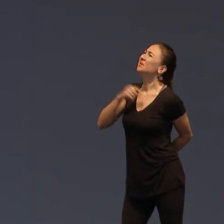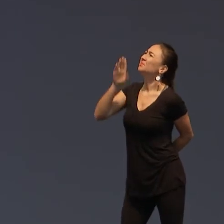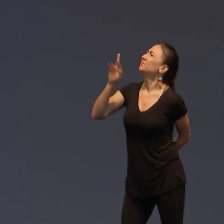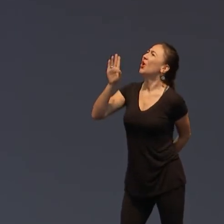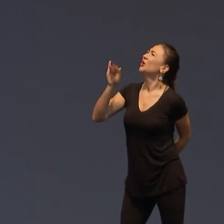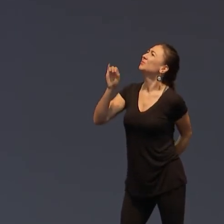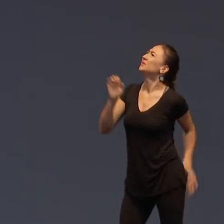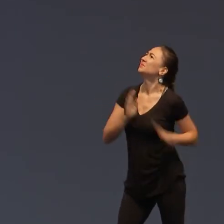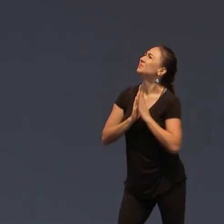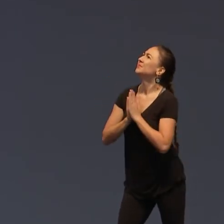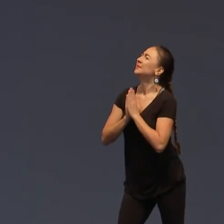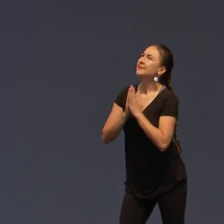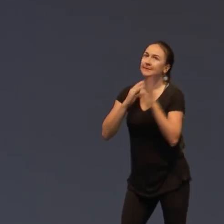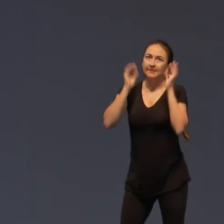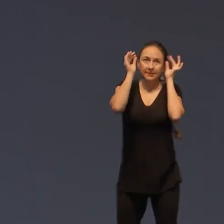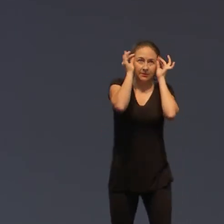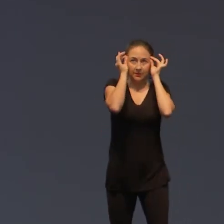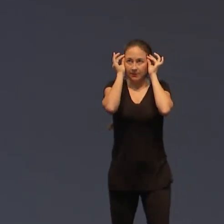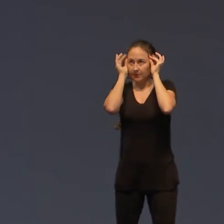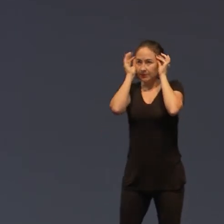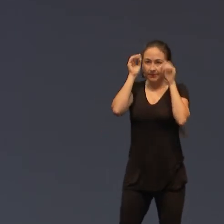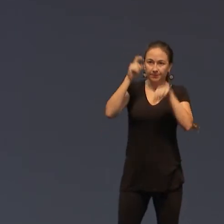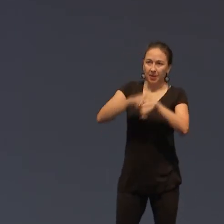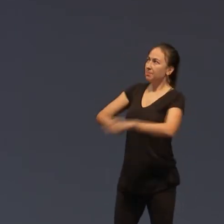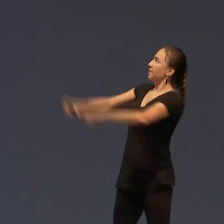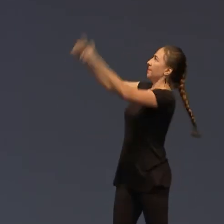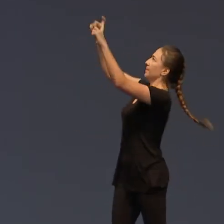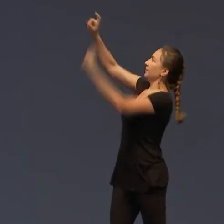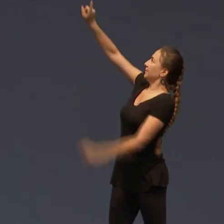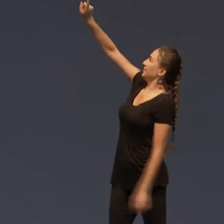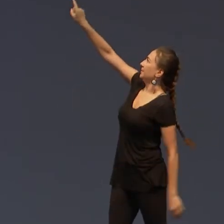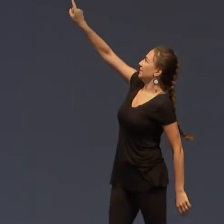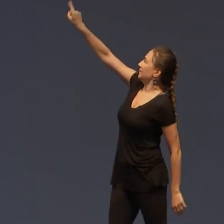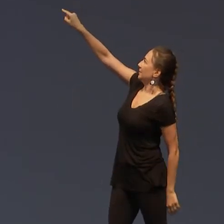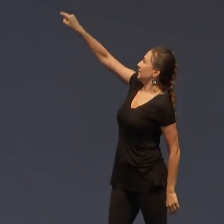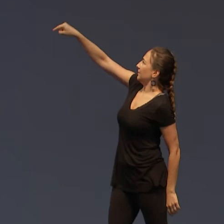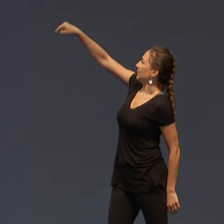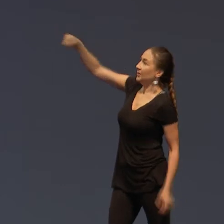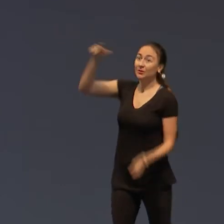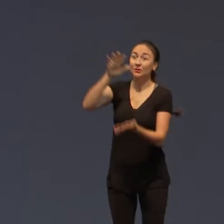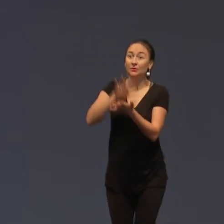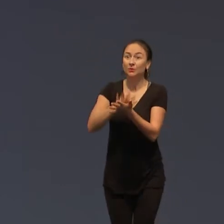I am gonna have to beg my dad for a Barbie.